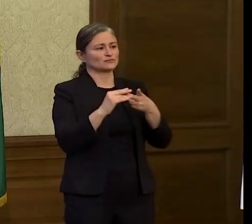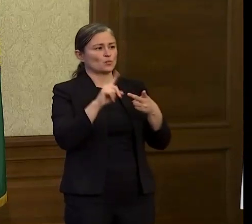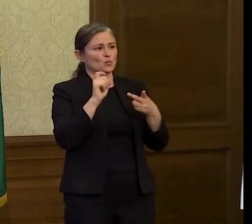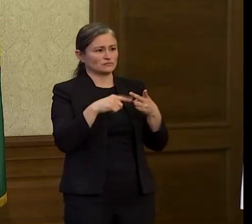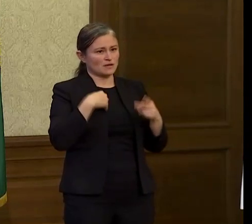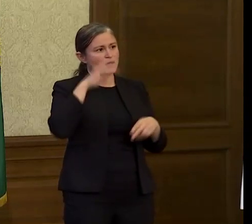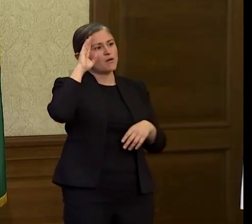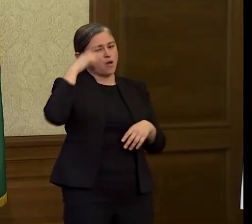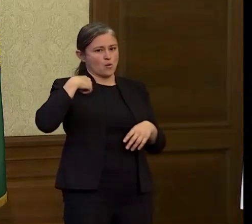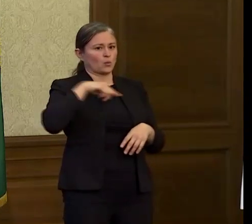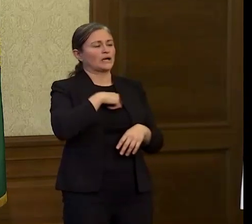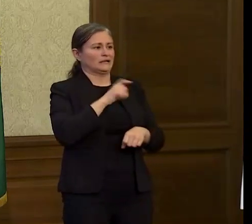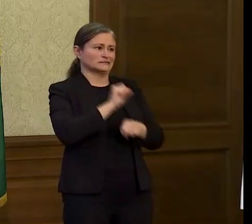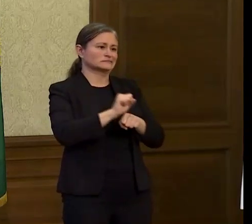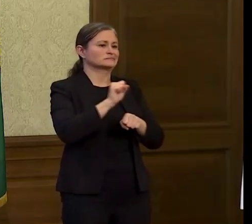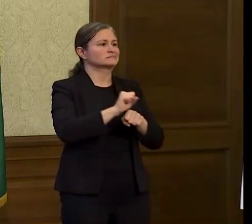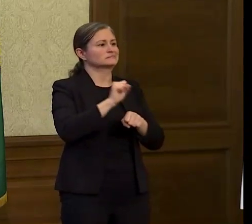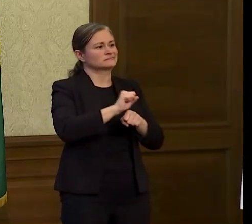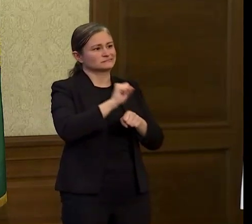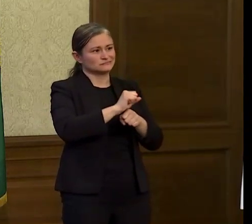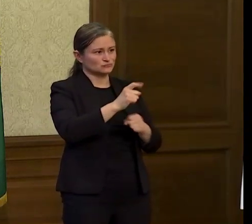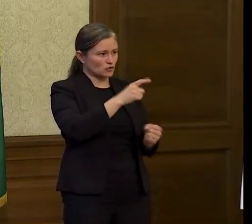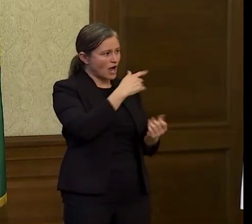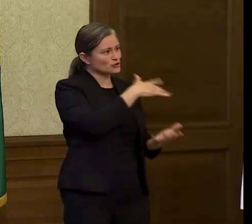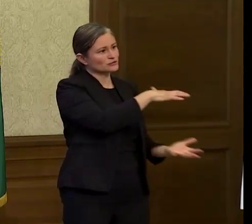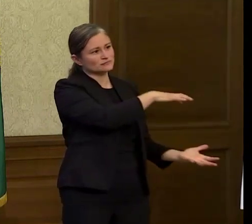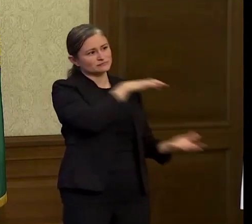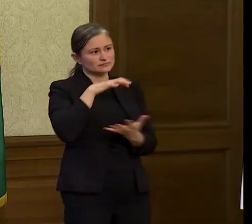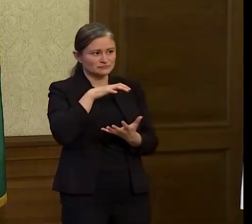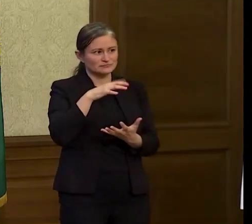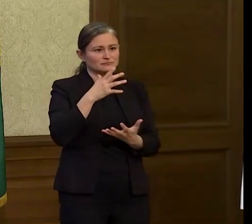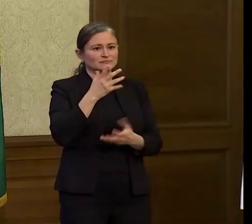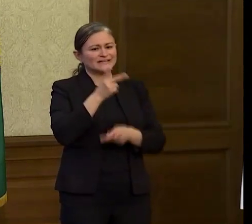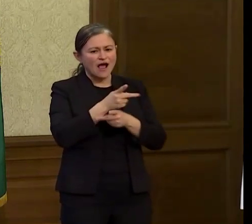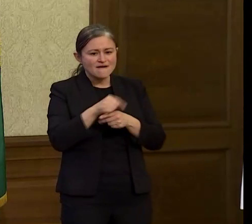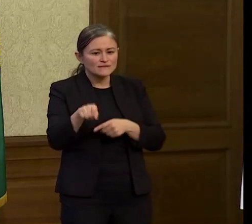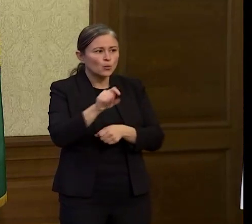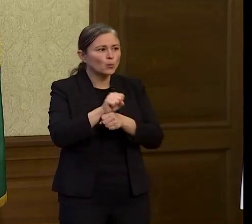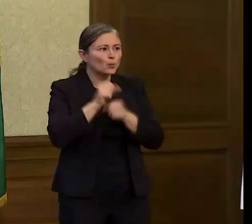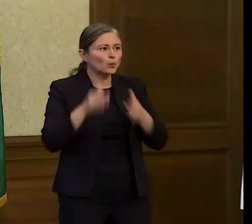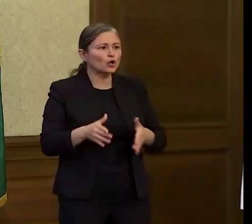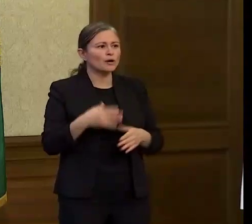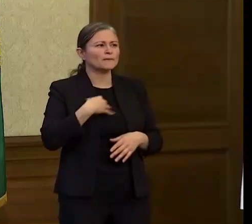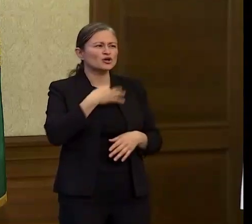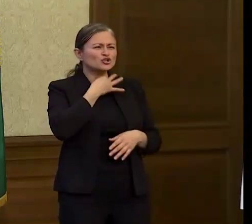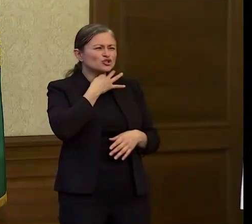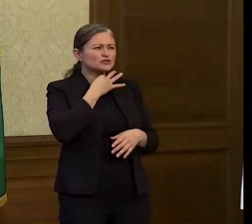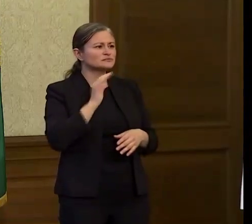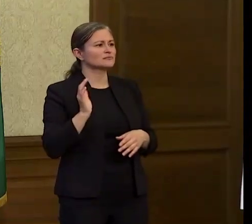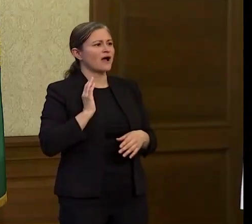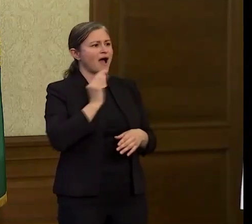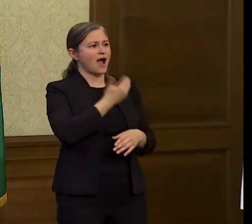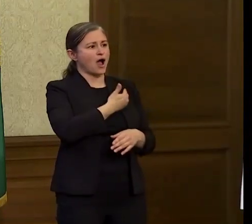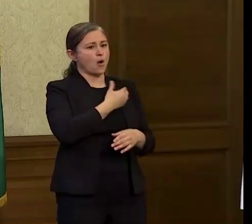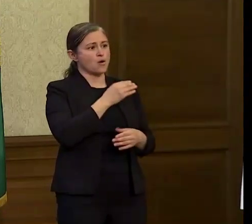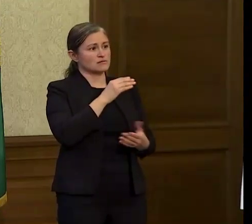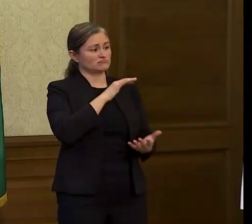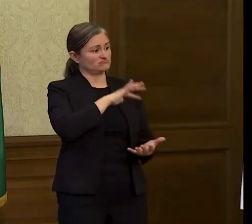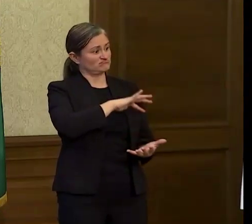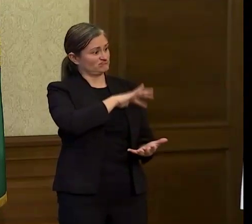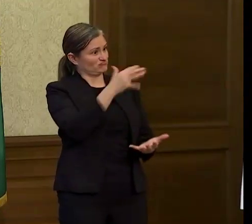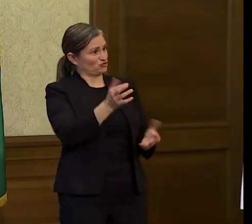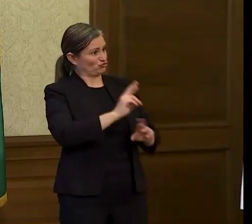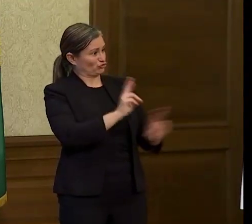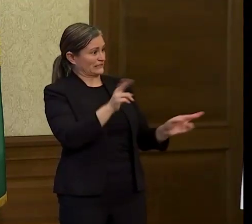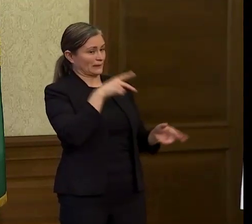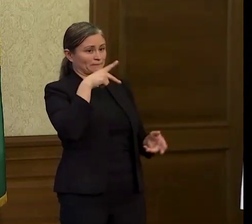workers and frontline workers as soon as possible. We're curious how long it'll take to build up our stockpiles in the state after we deplete